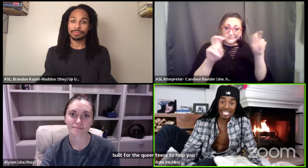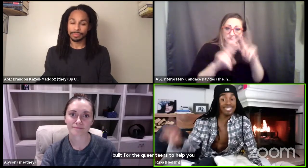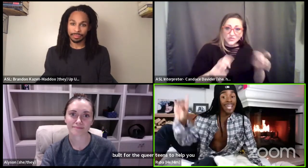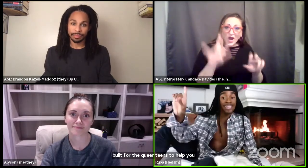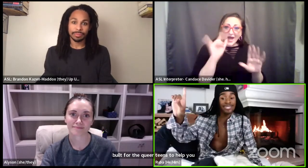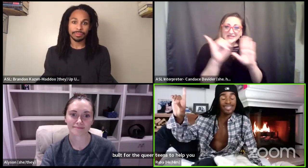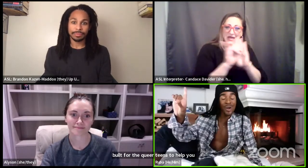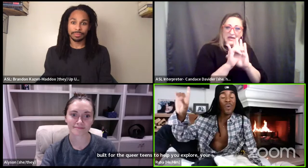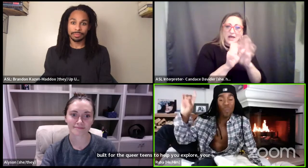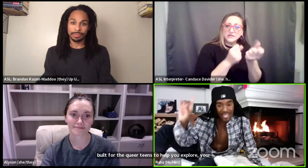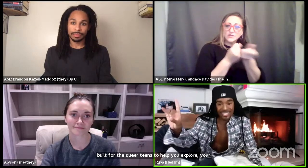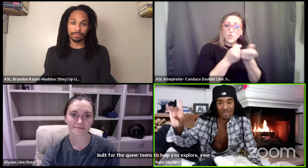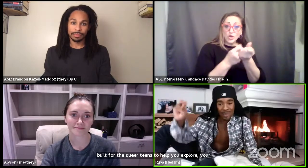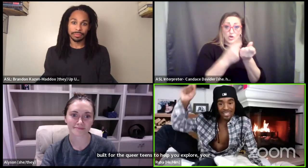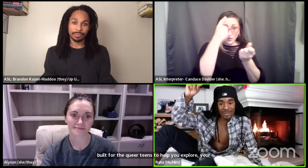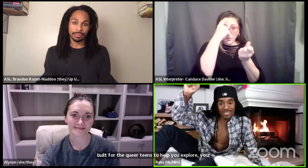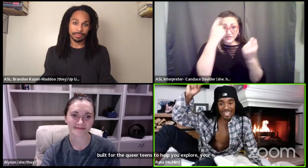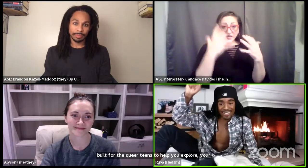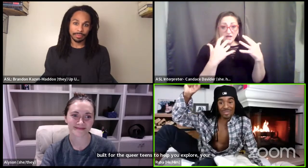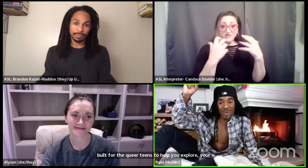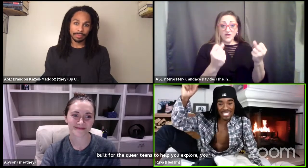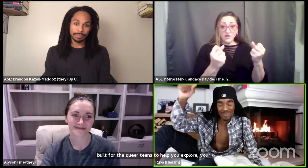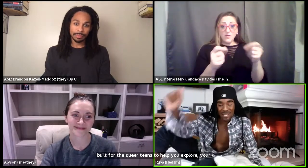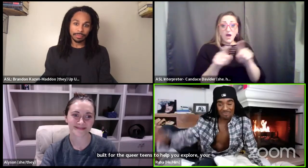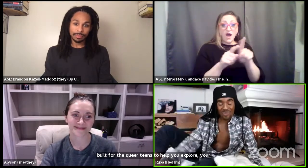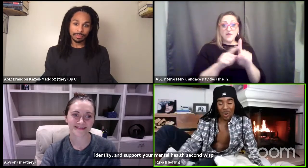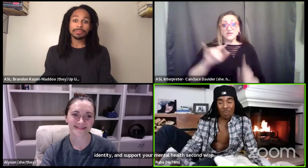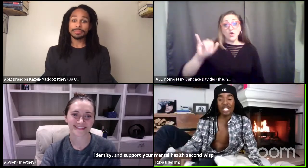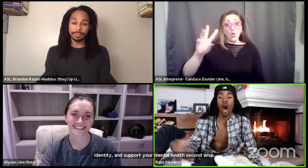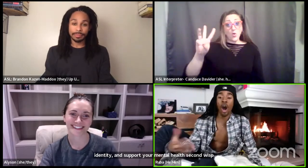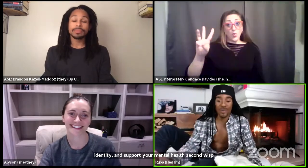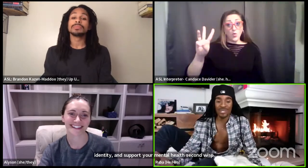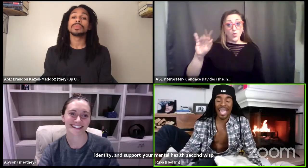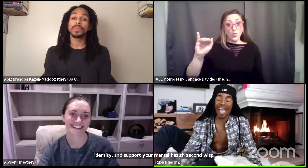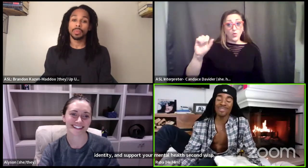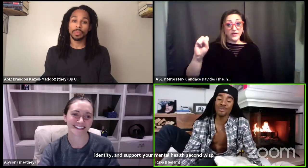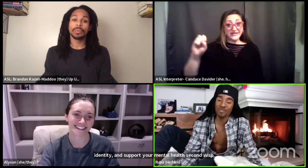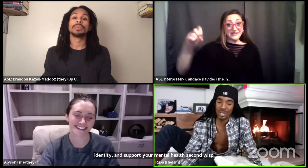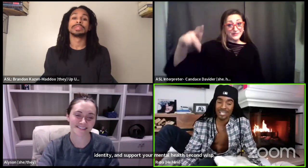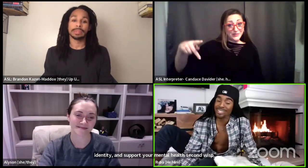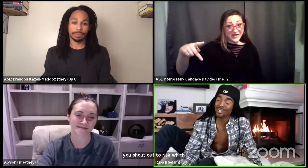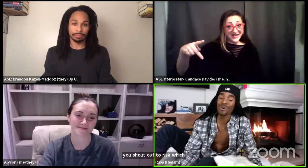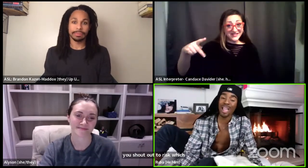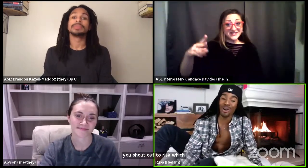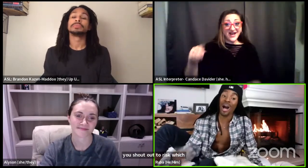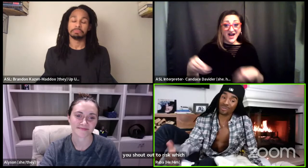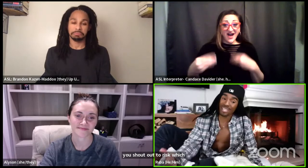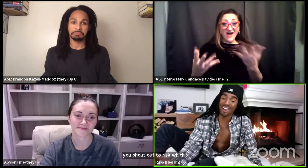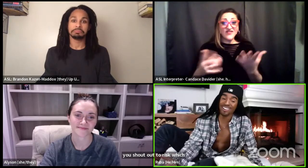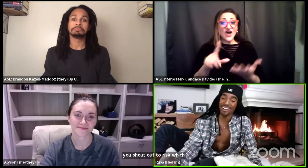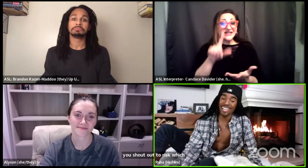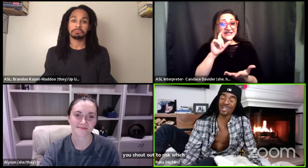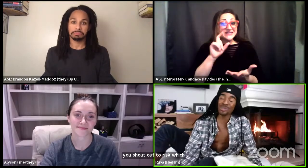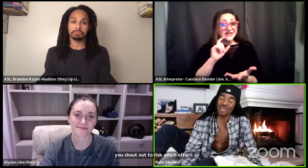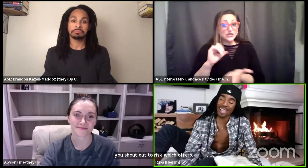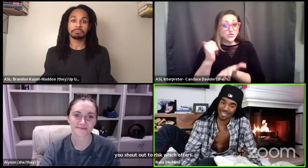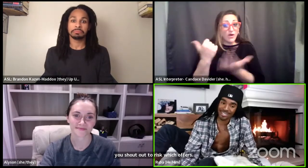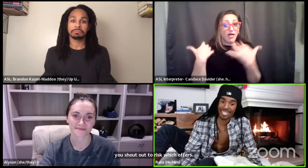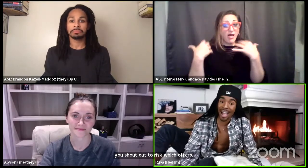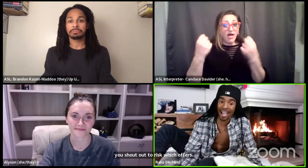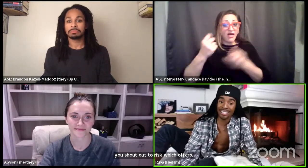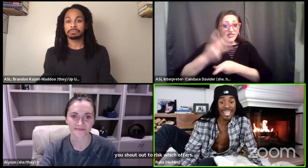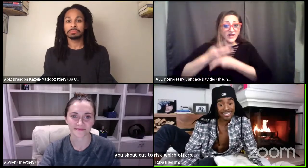health. Second, WISP, you shout out to WISP, which offers hassle-free sexual health care,